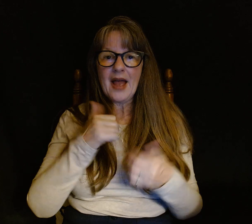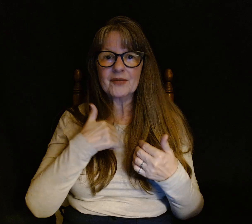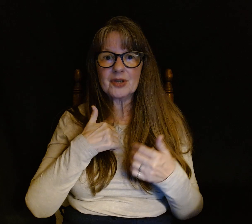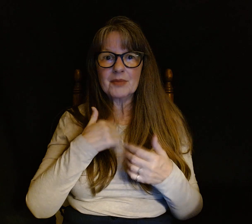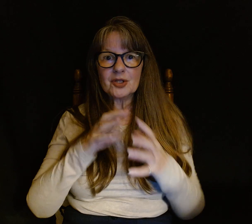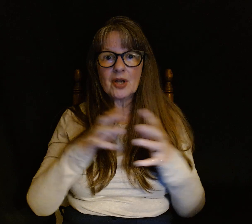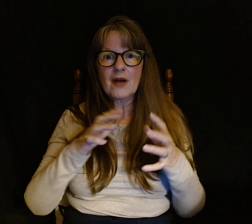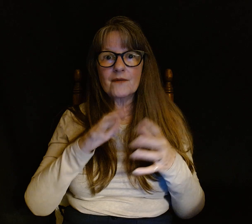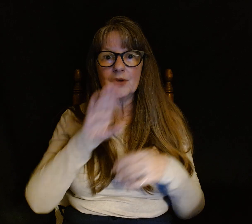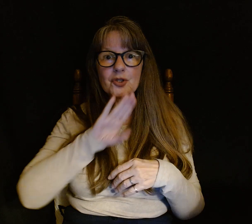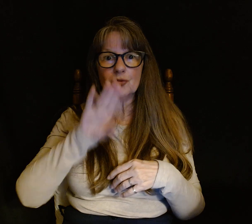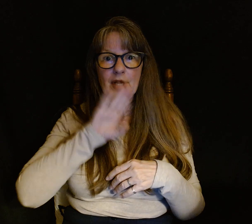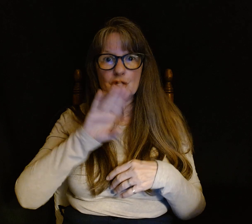so much frustration.